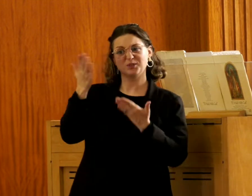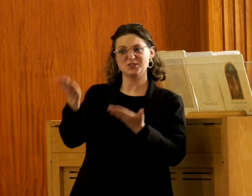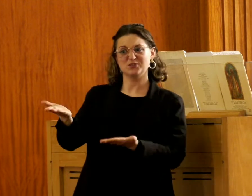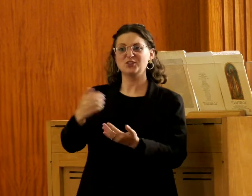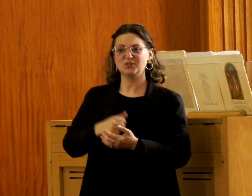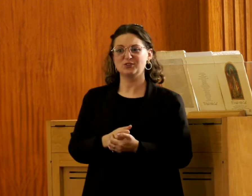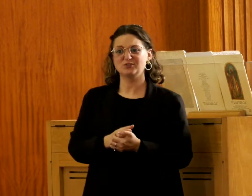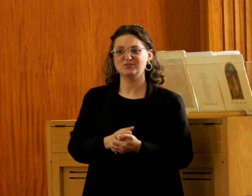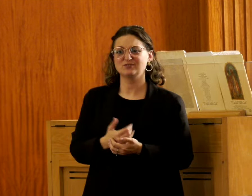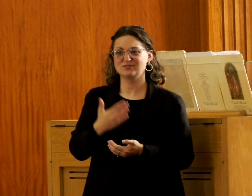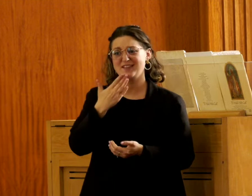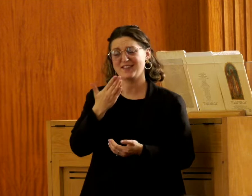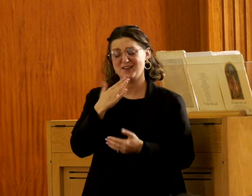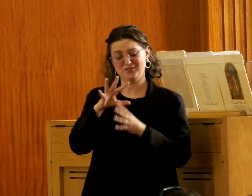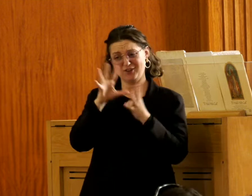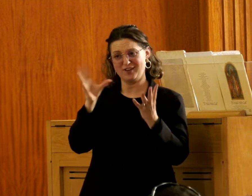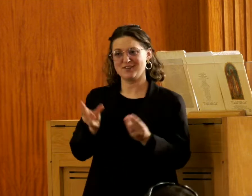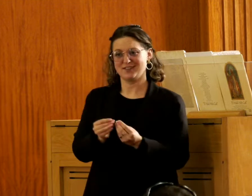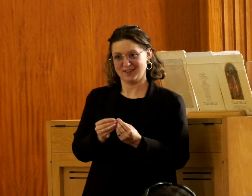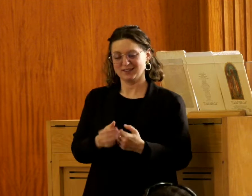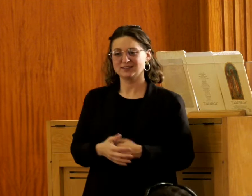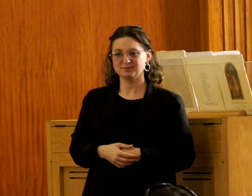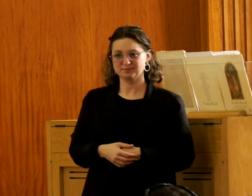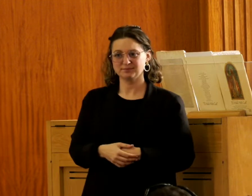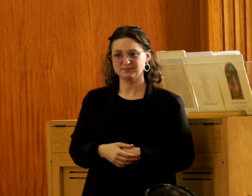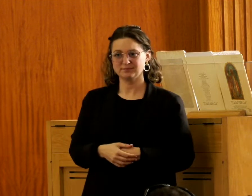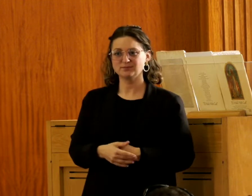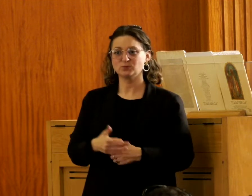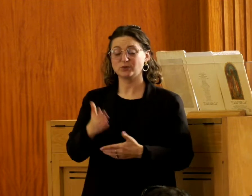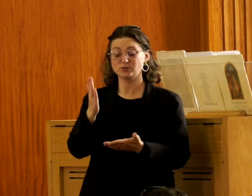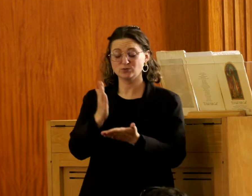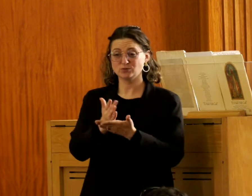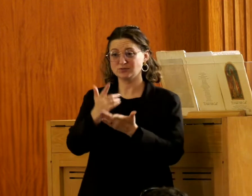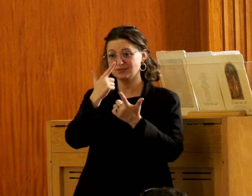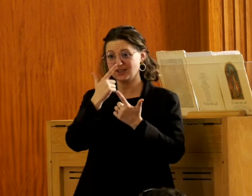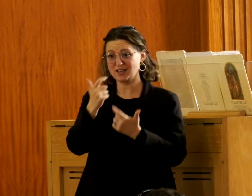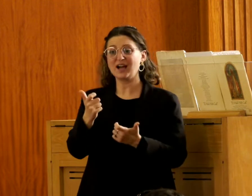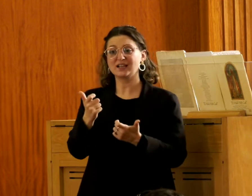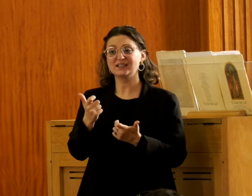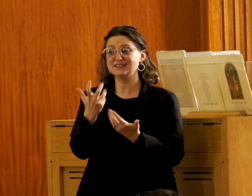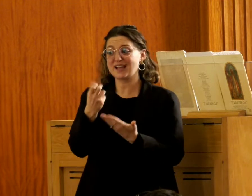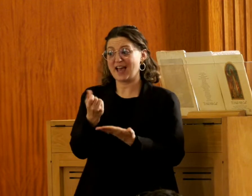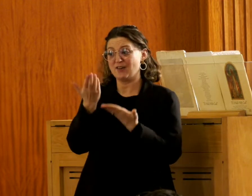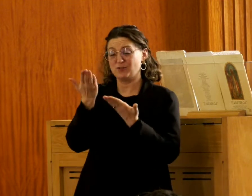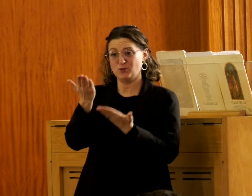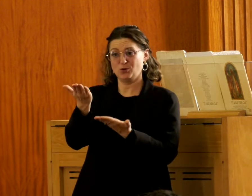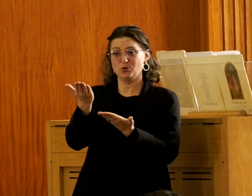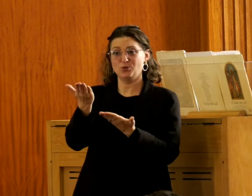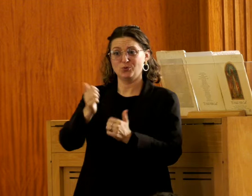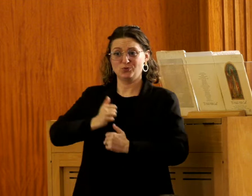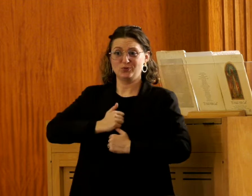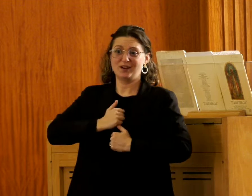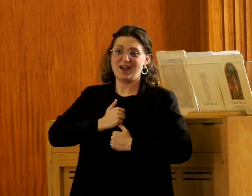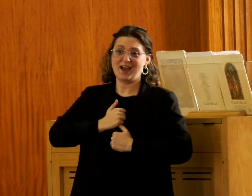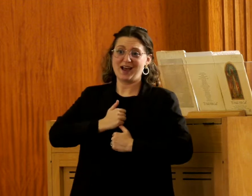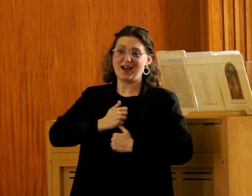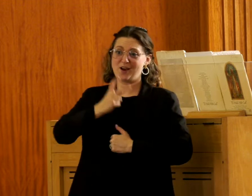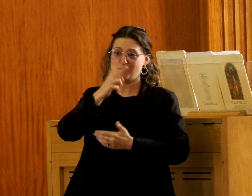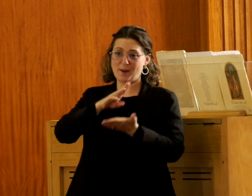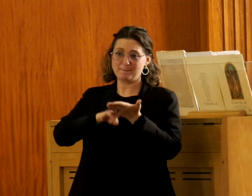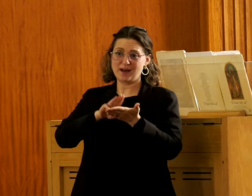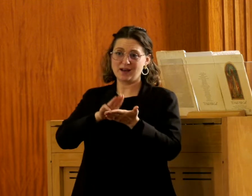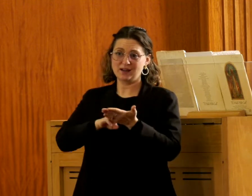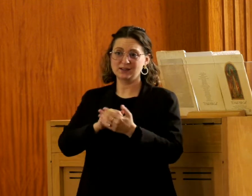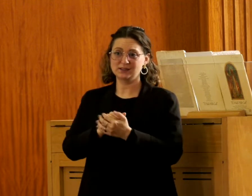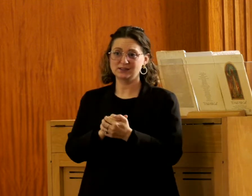for everything. We were truly blessed to have you as our grandma, and we will miss